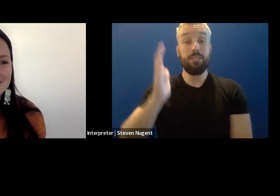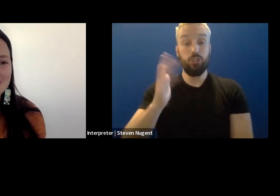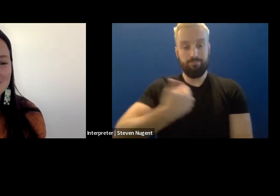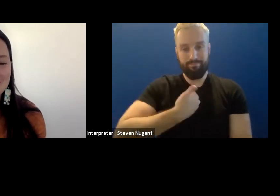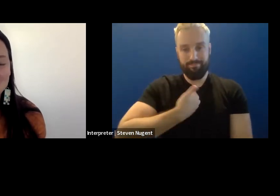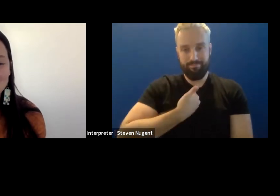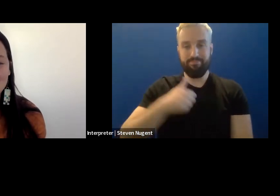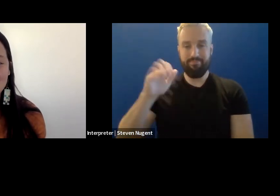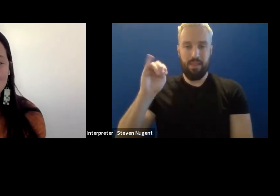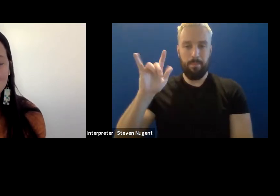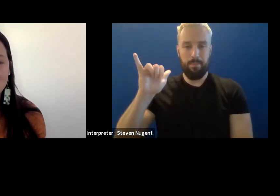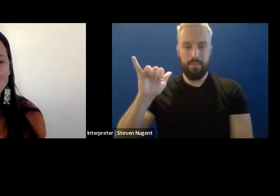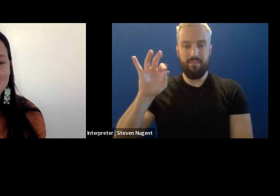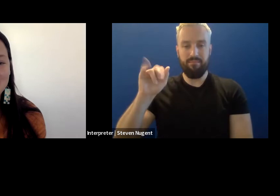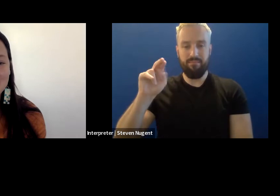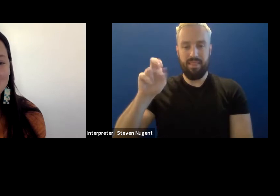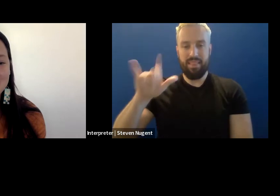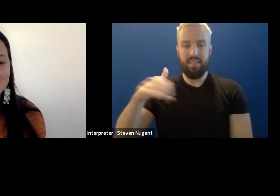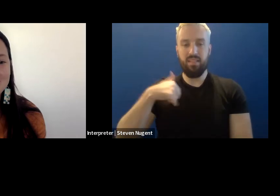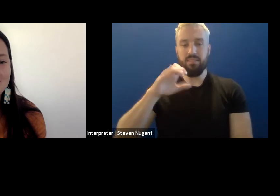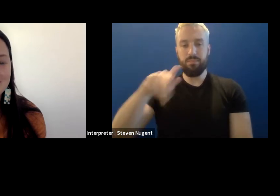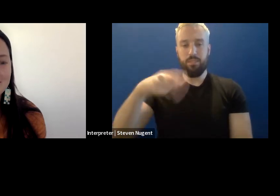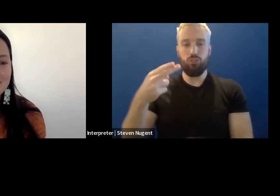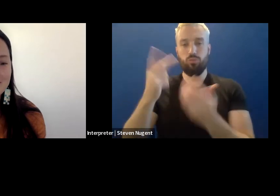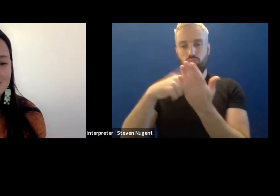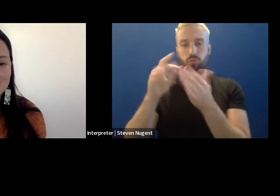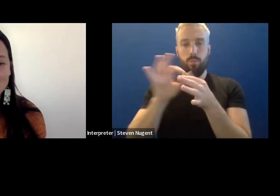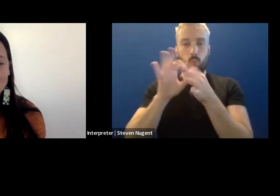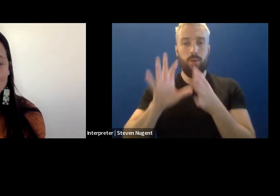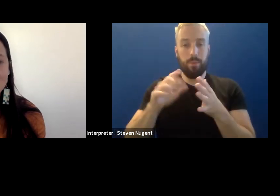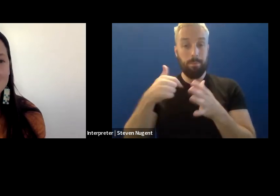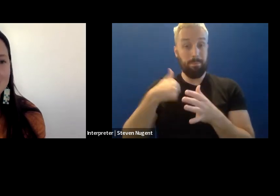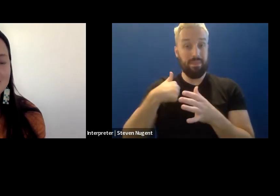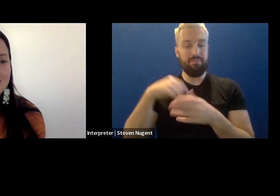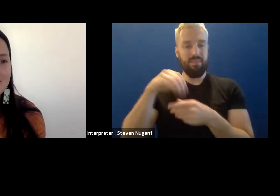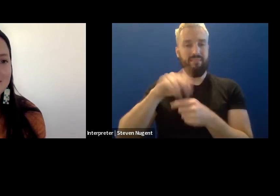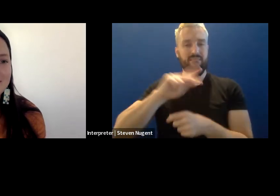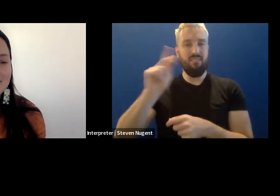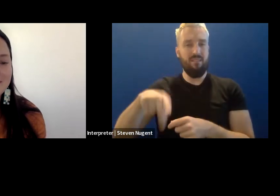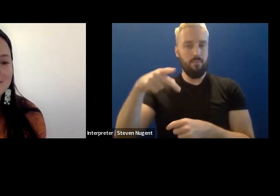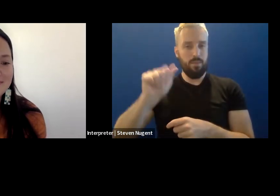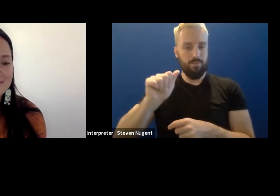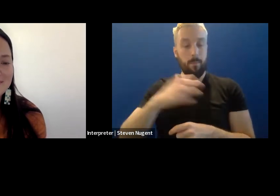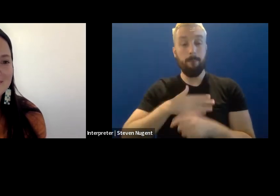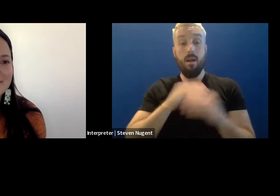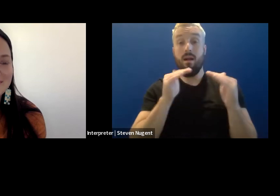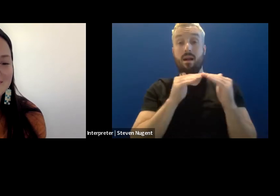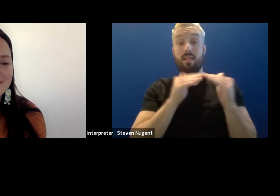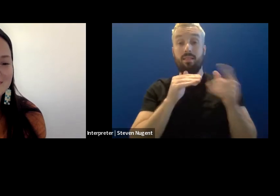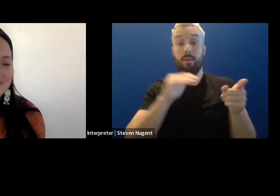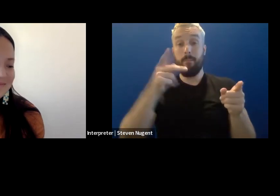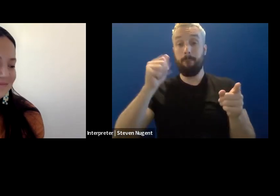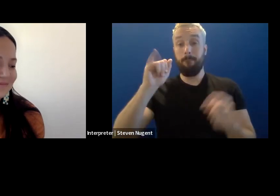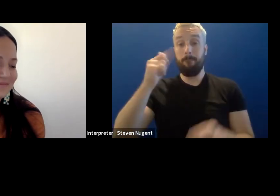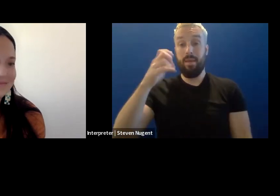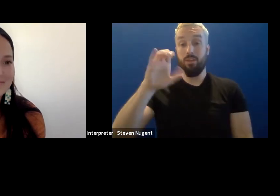Finley, a CCPH program coordinator. I'm based in Philadelphia, PA. And my colleague, Paige